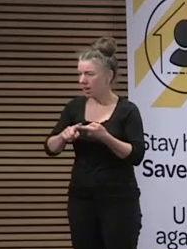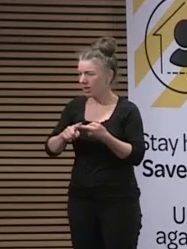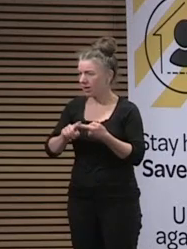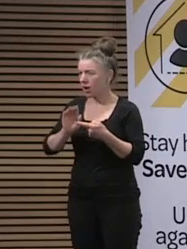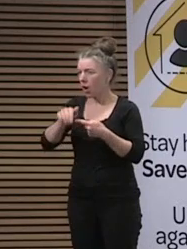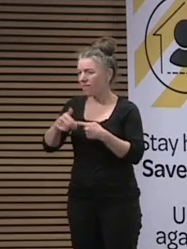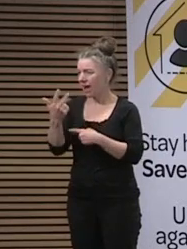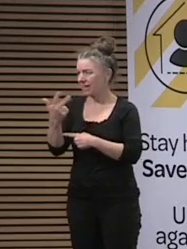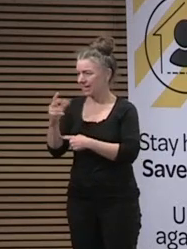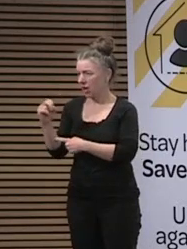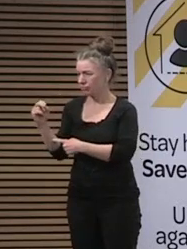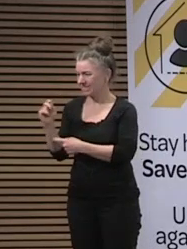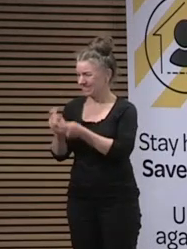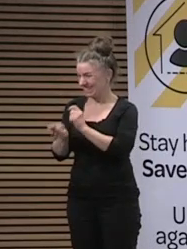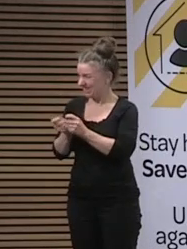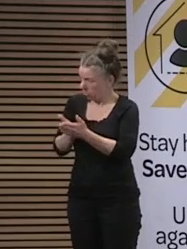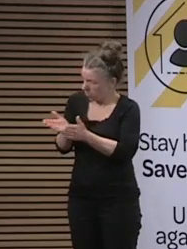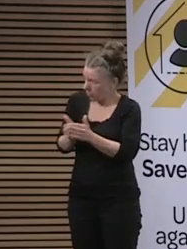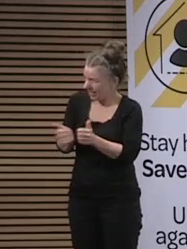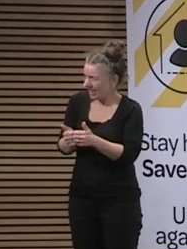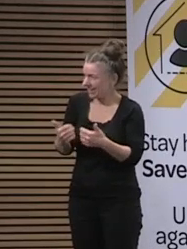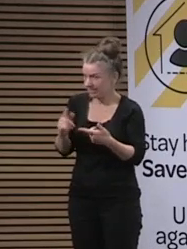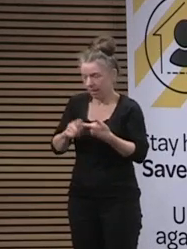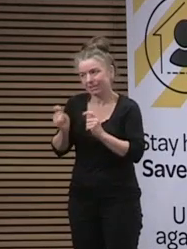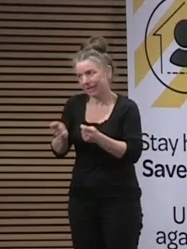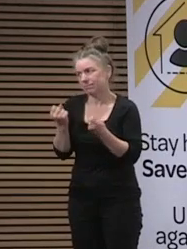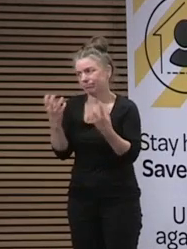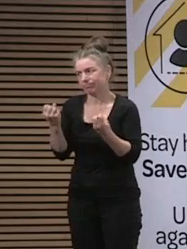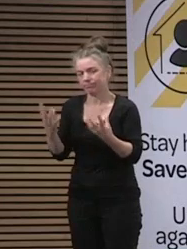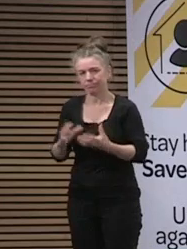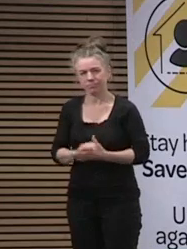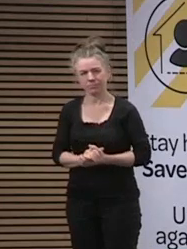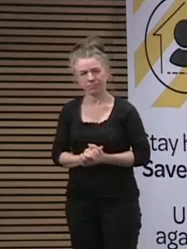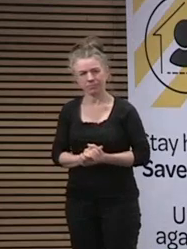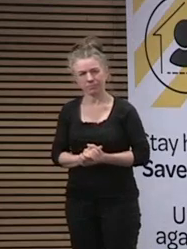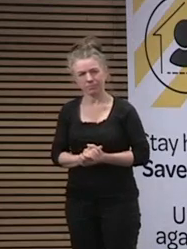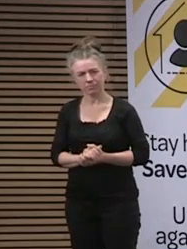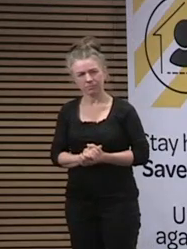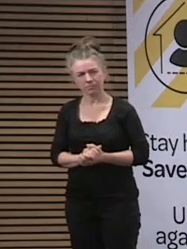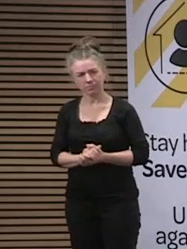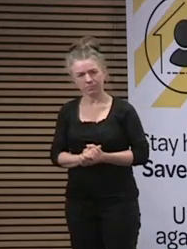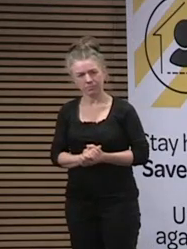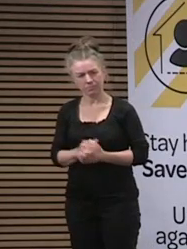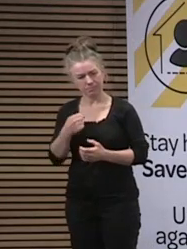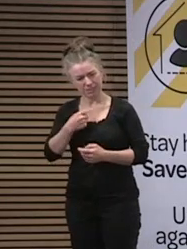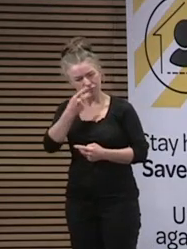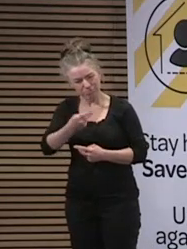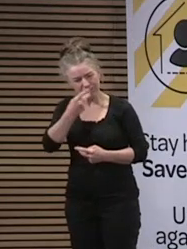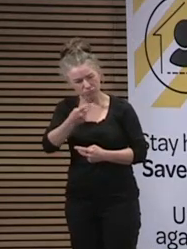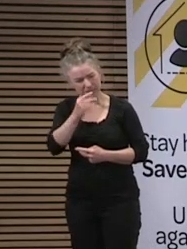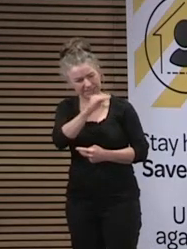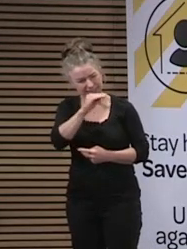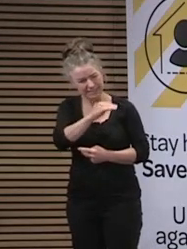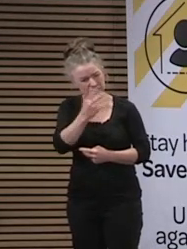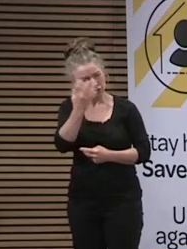over 1,800 tests undertaken yesterday. I'm sorry to sound like a broken record with this question, but... The modelling question? Yes. Yes, no,